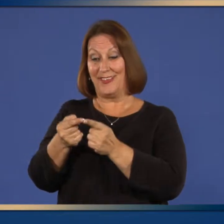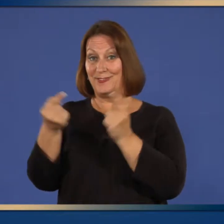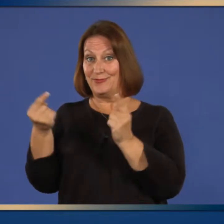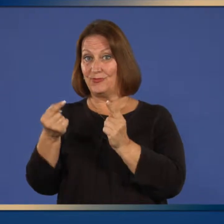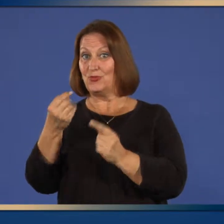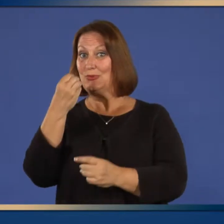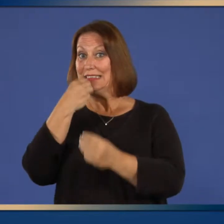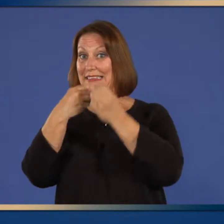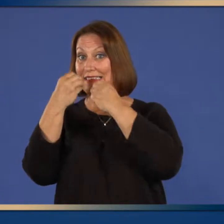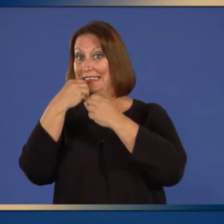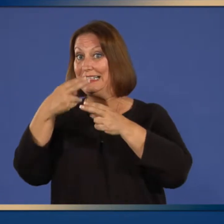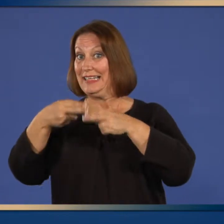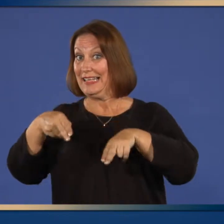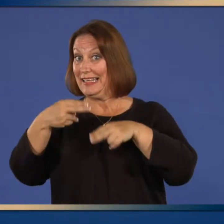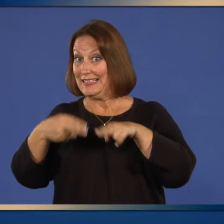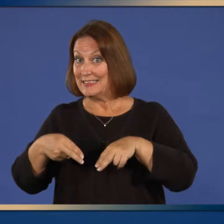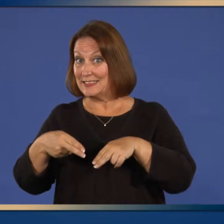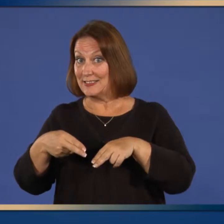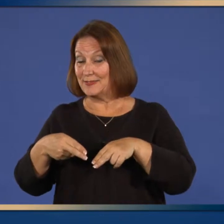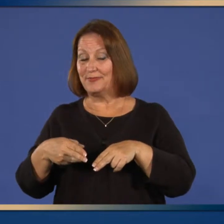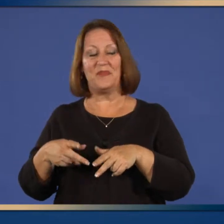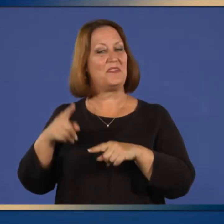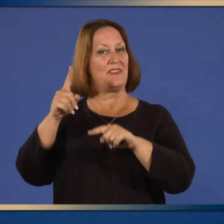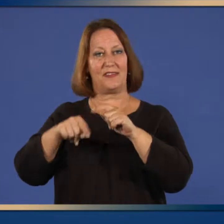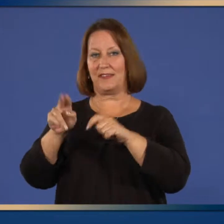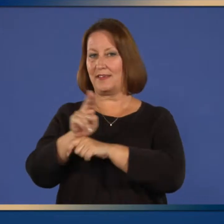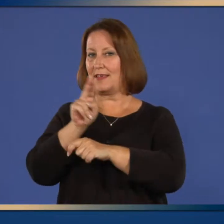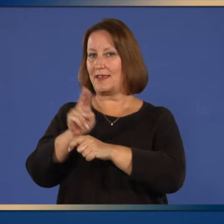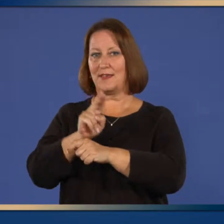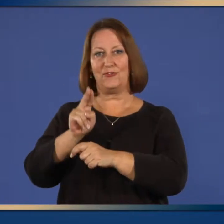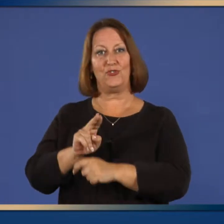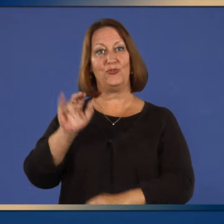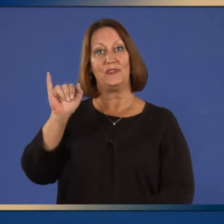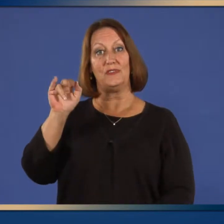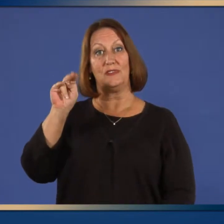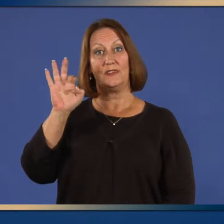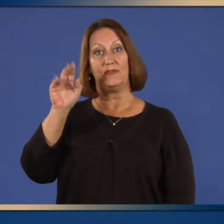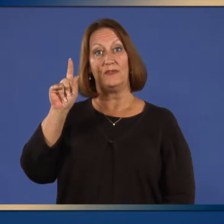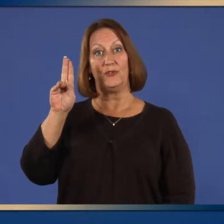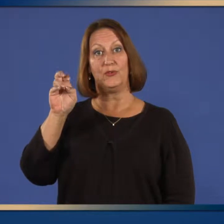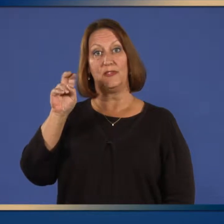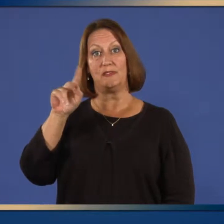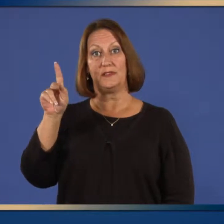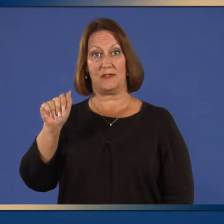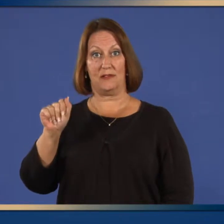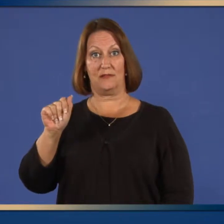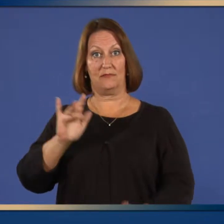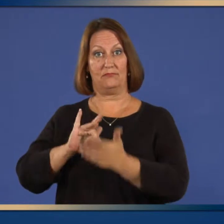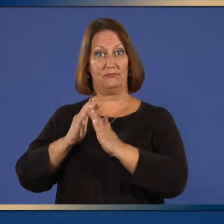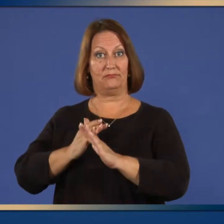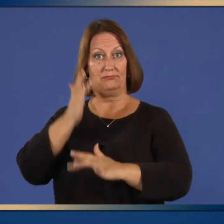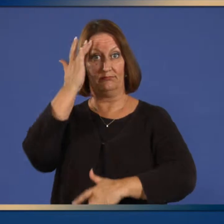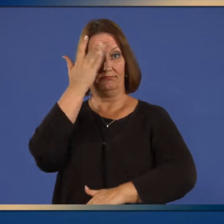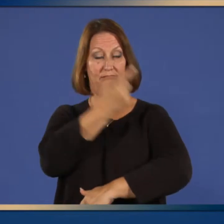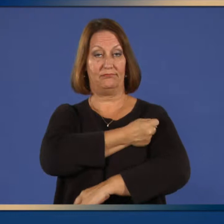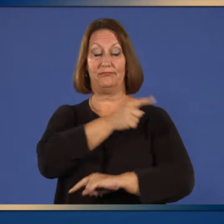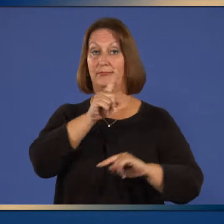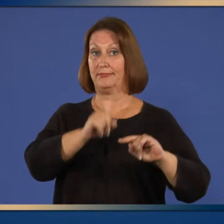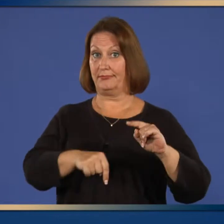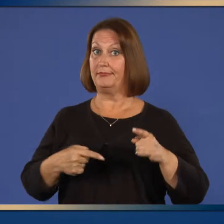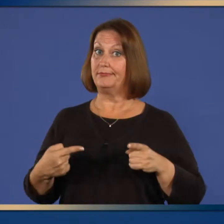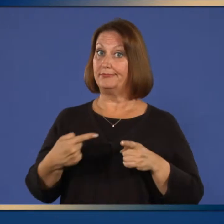vaccine. Or if a person has anaphylaxis after eating gelatin, do